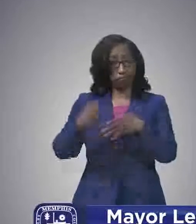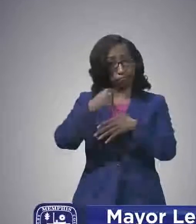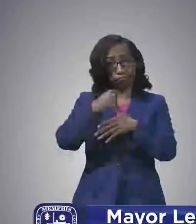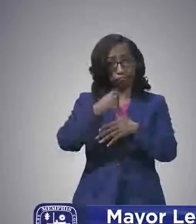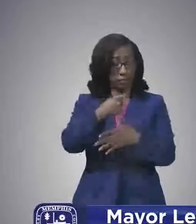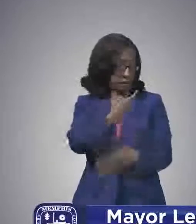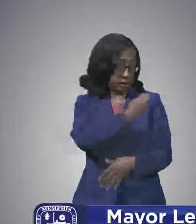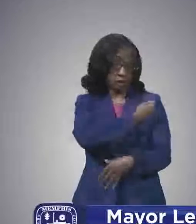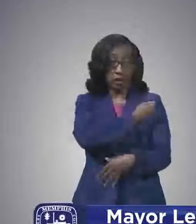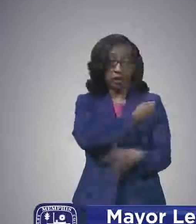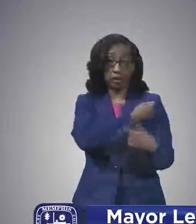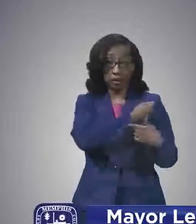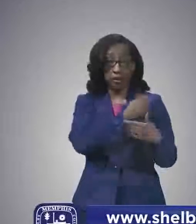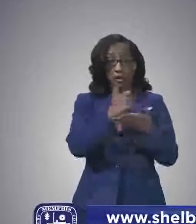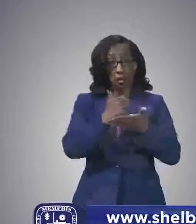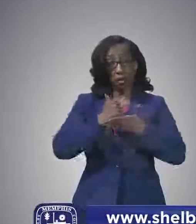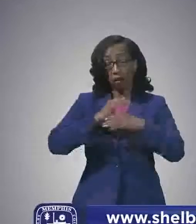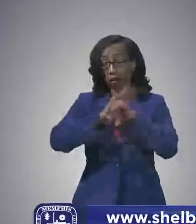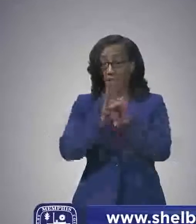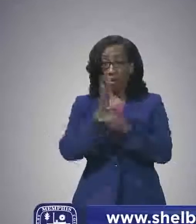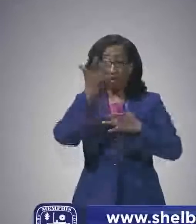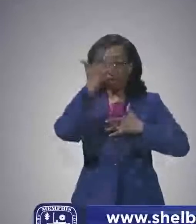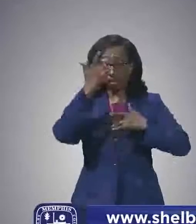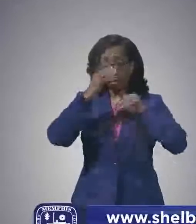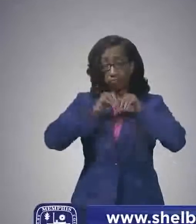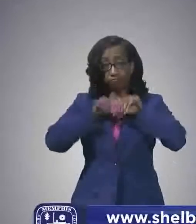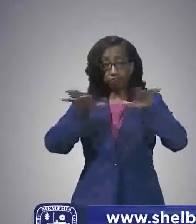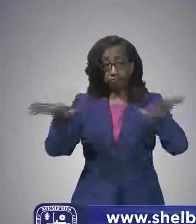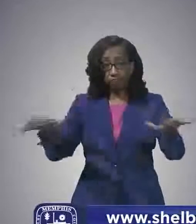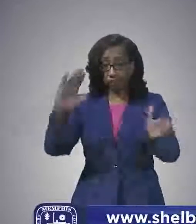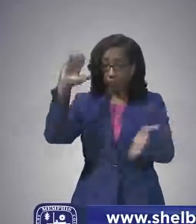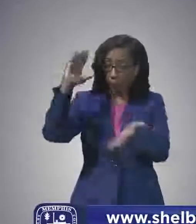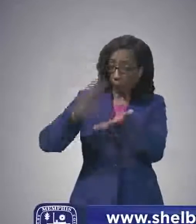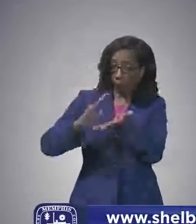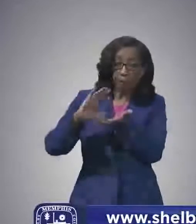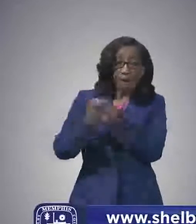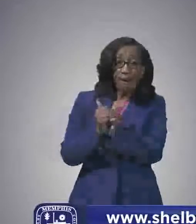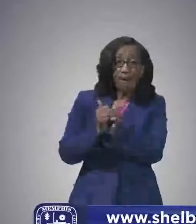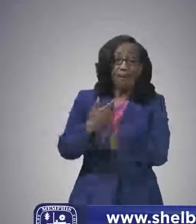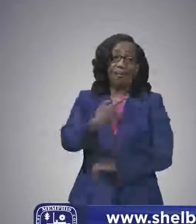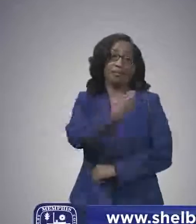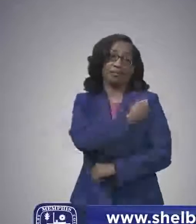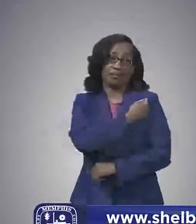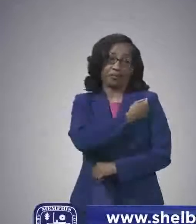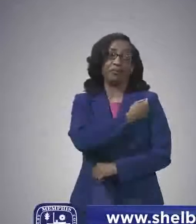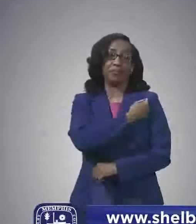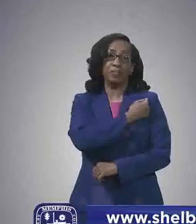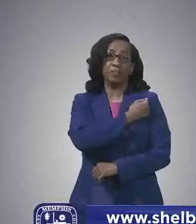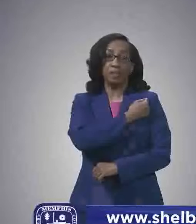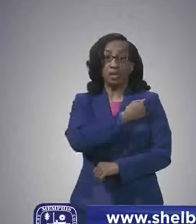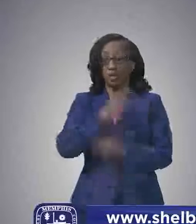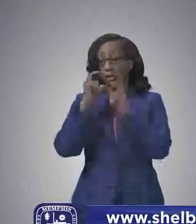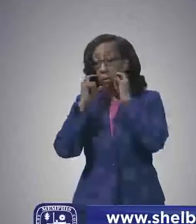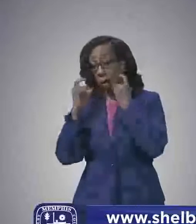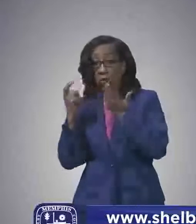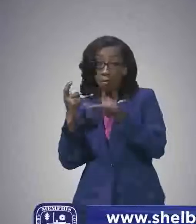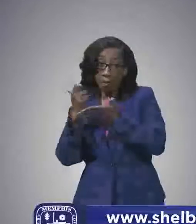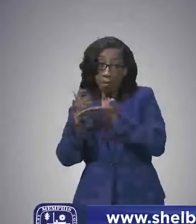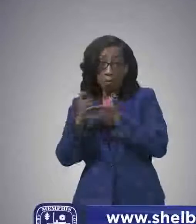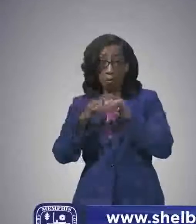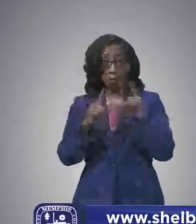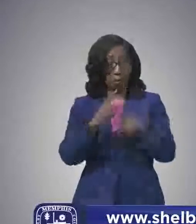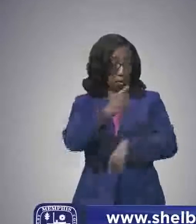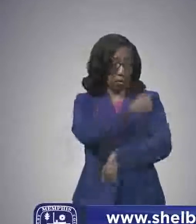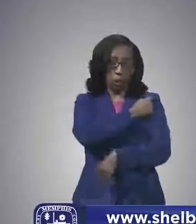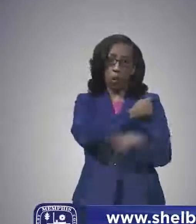to get out of this pandemic once and for all. The vaccine is more effective than masking or the other